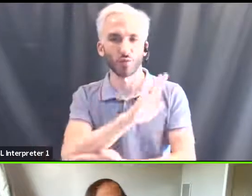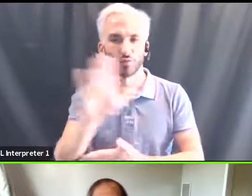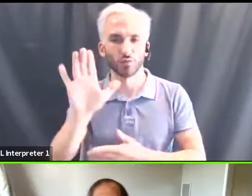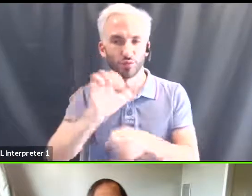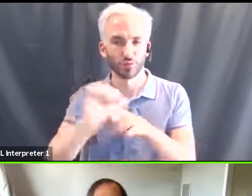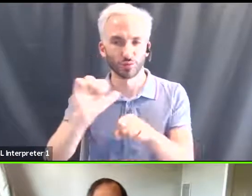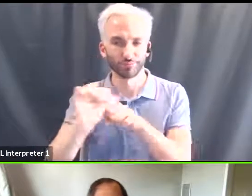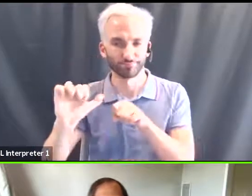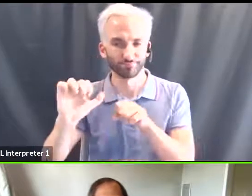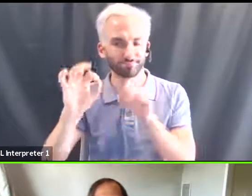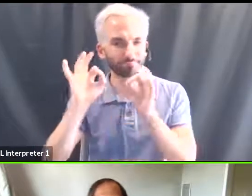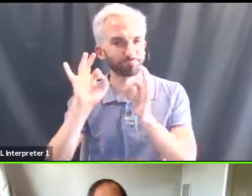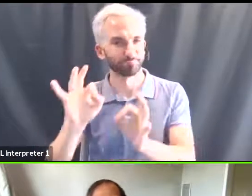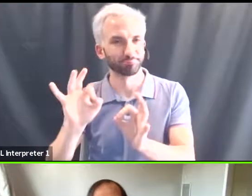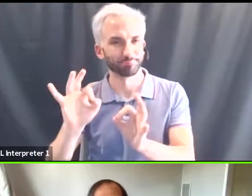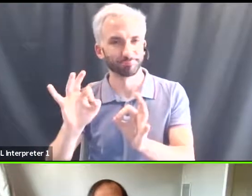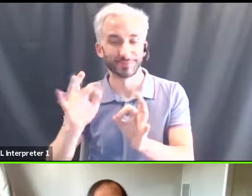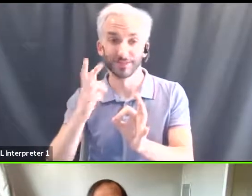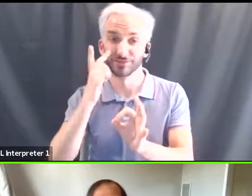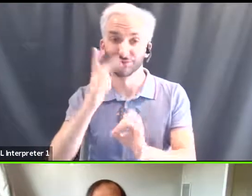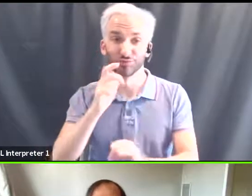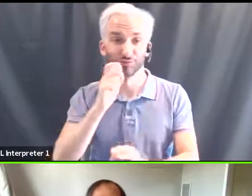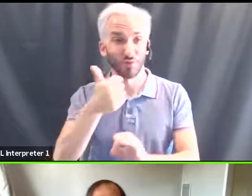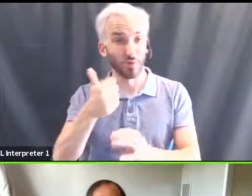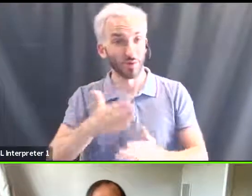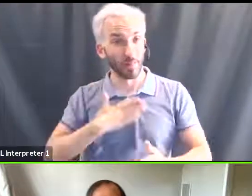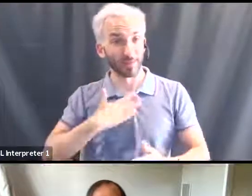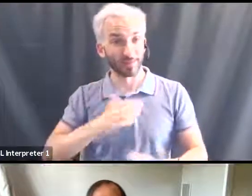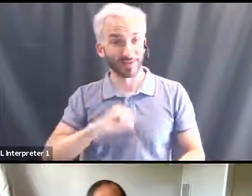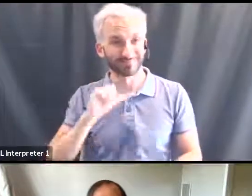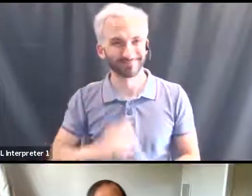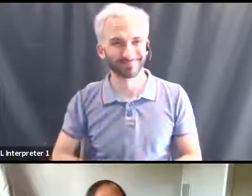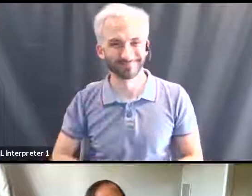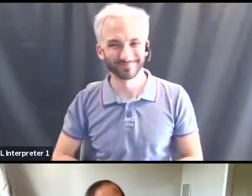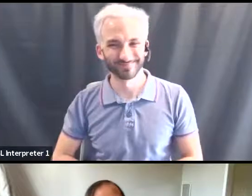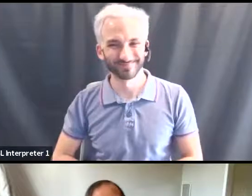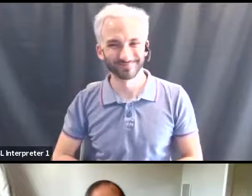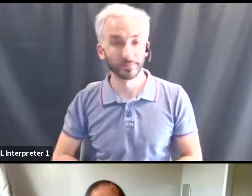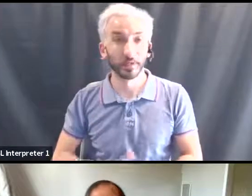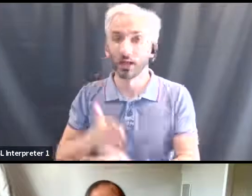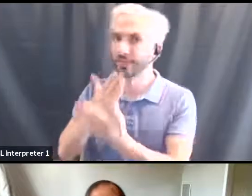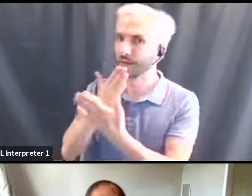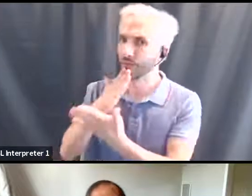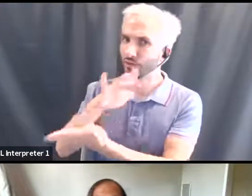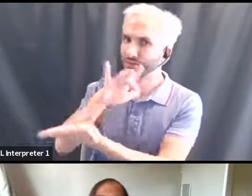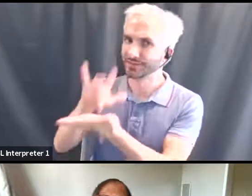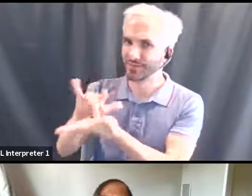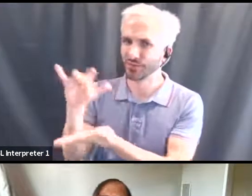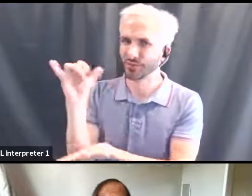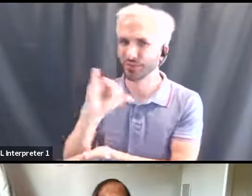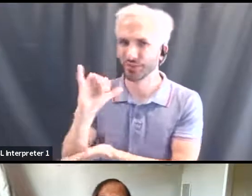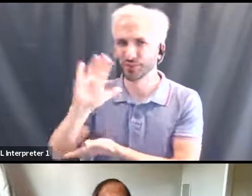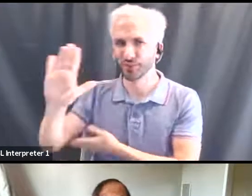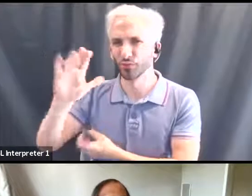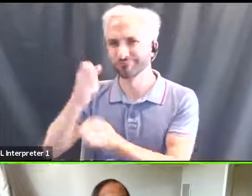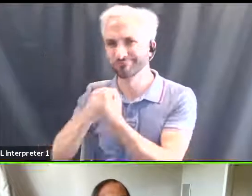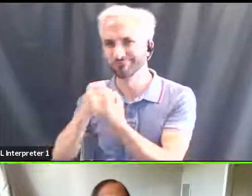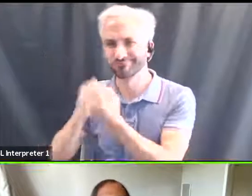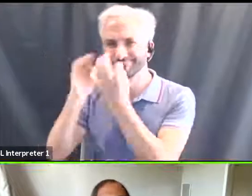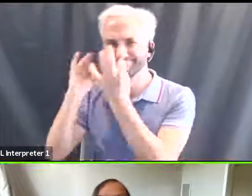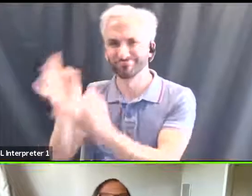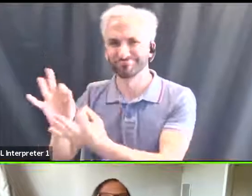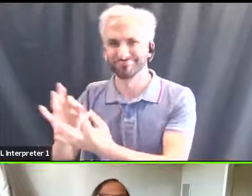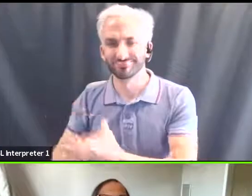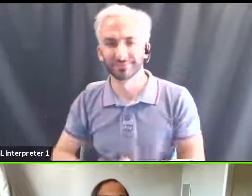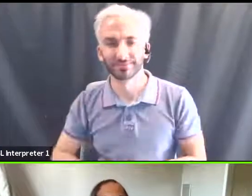and see you all tomorrow. Happy Pride. And thank you Bye. To the center for all the support also. Yes, yes, absolutely,